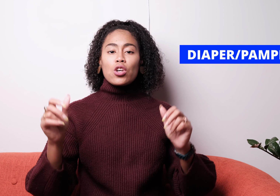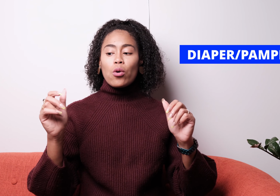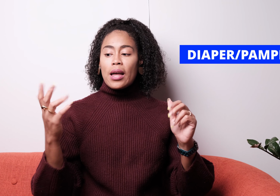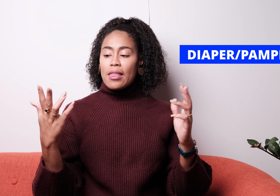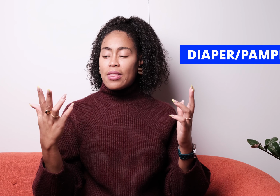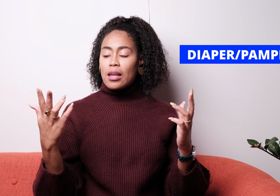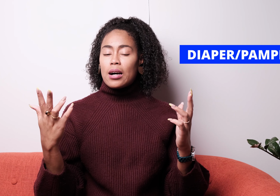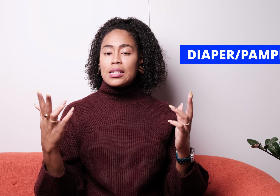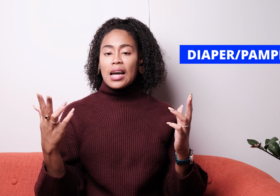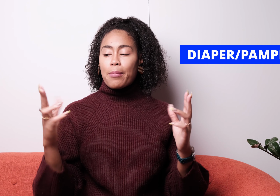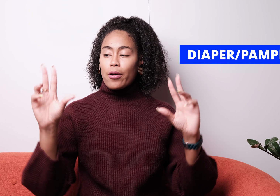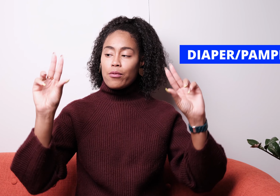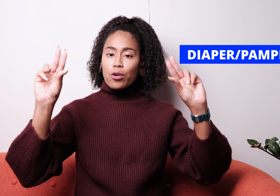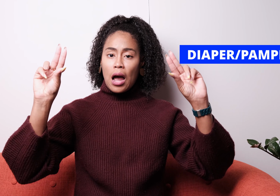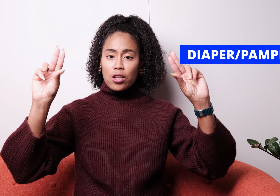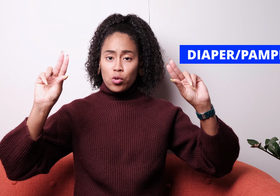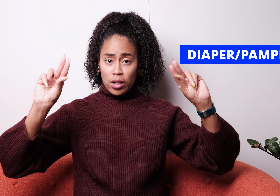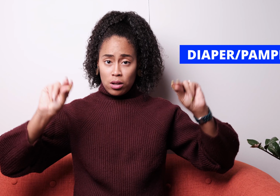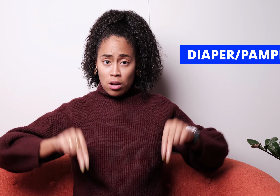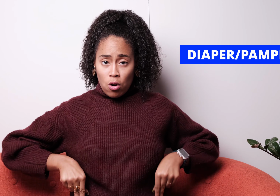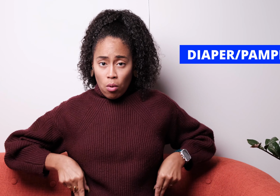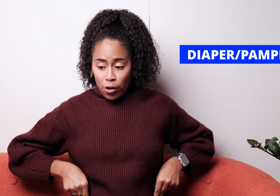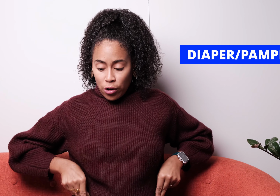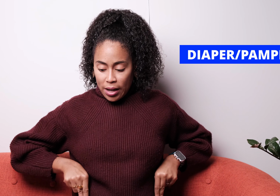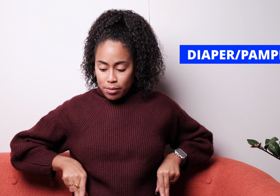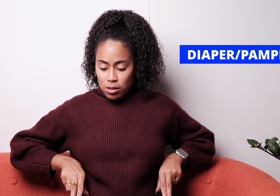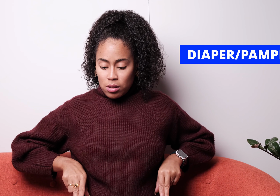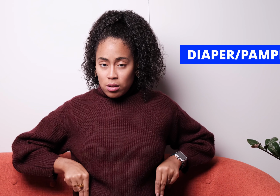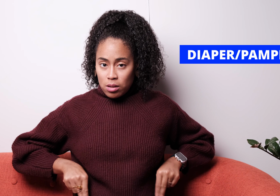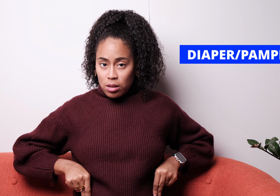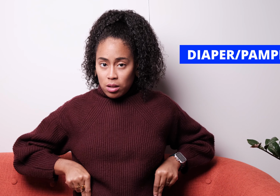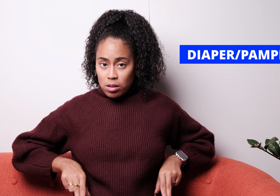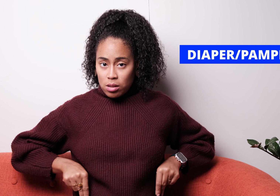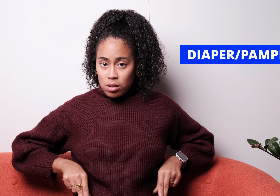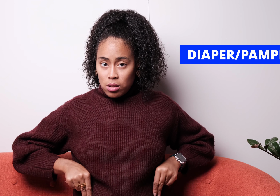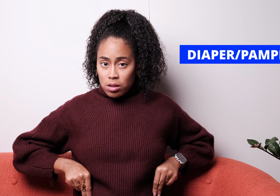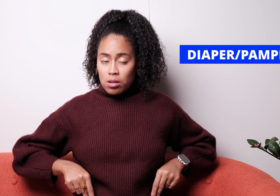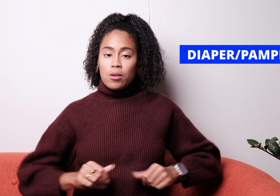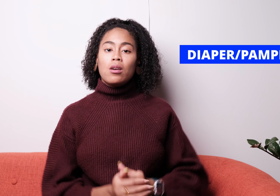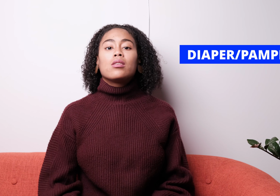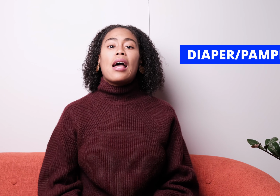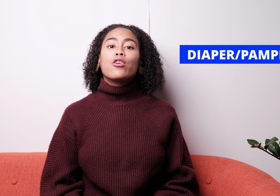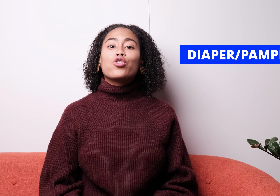So diaper, you're kind of doing no on your hips like this. Now you try it